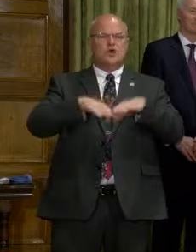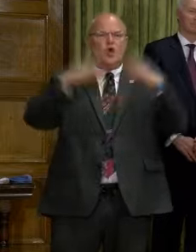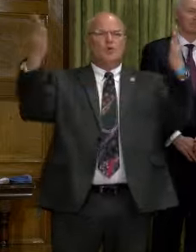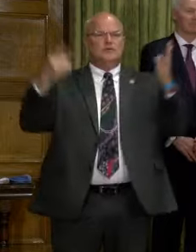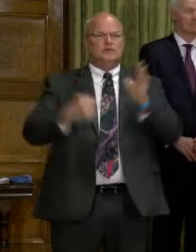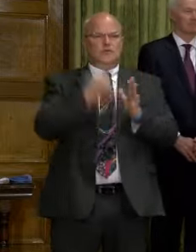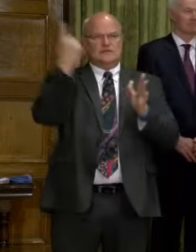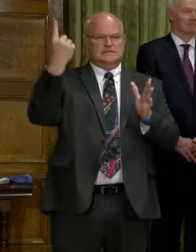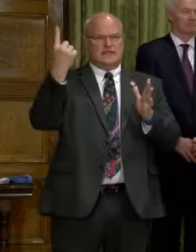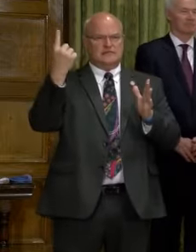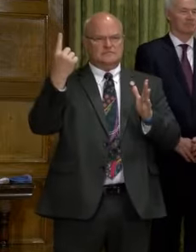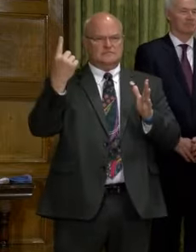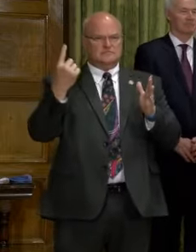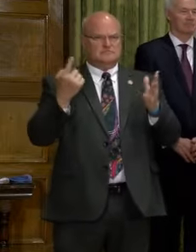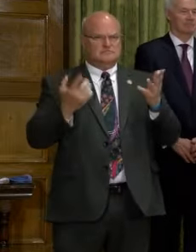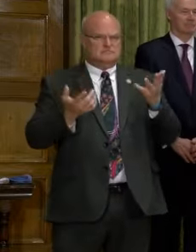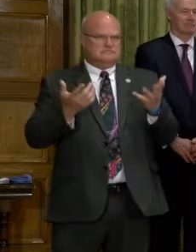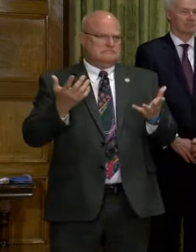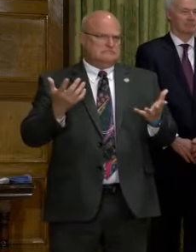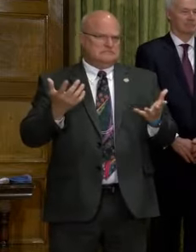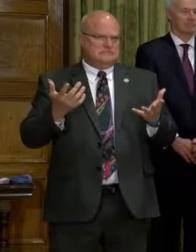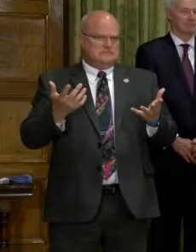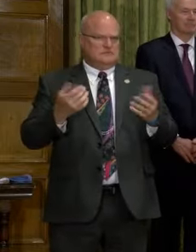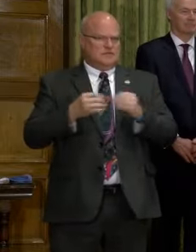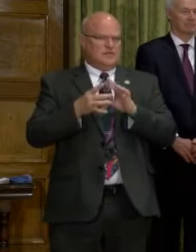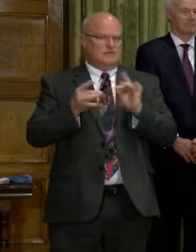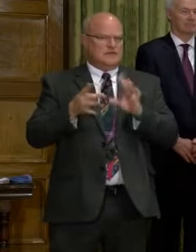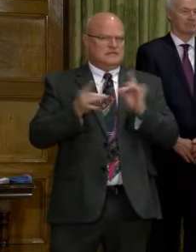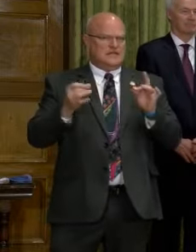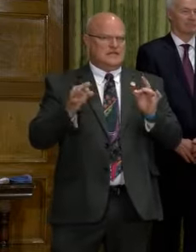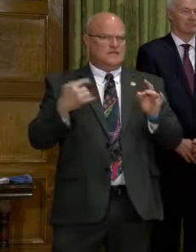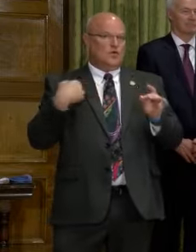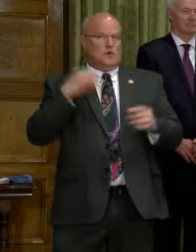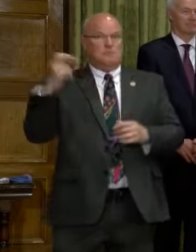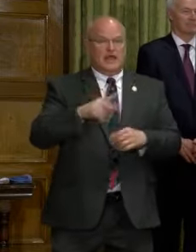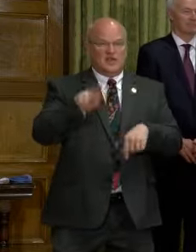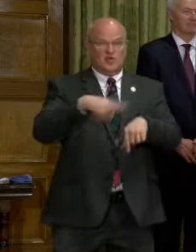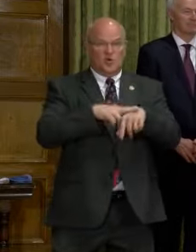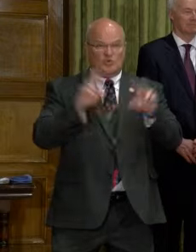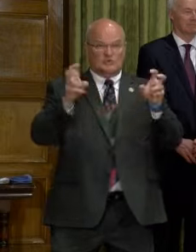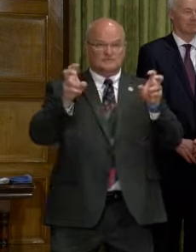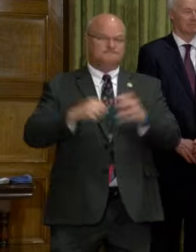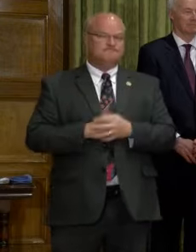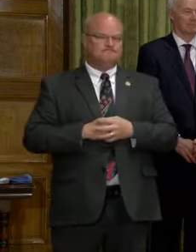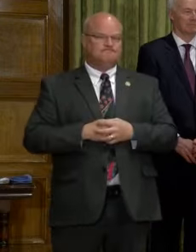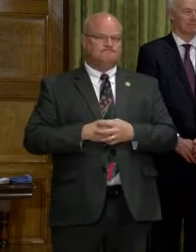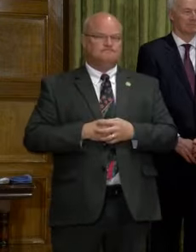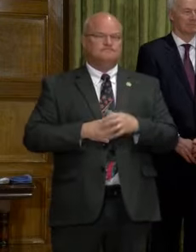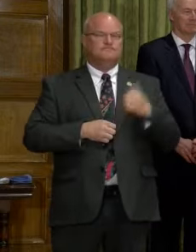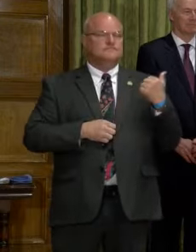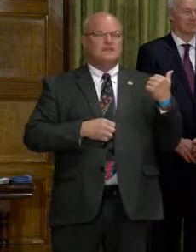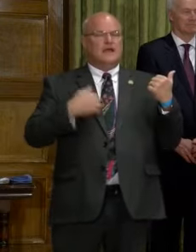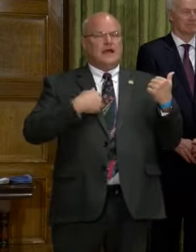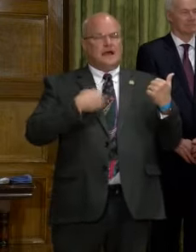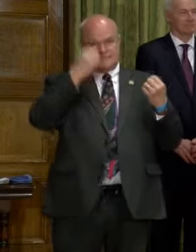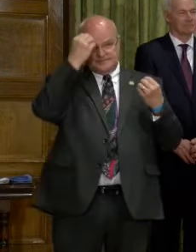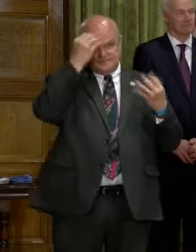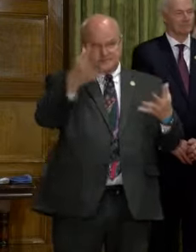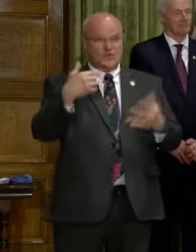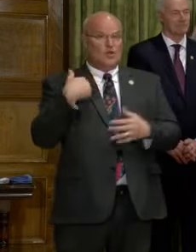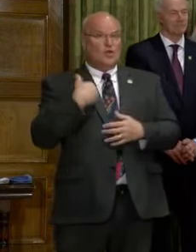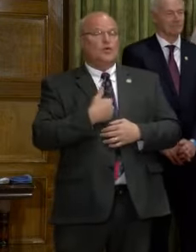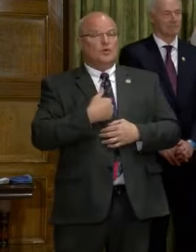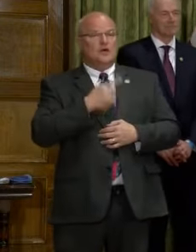once, and it kind of, I guess, puts a message out of we're back to normal? Well, I would point out that we